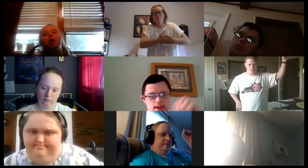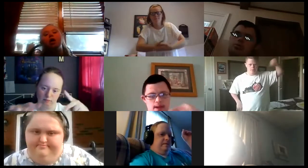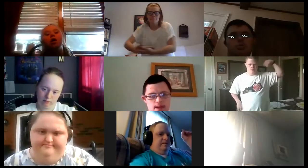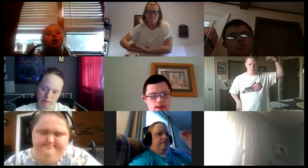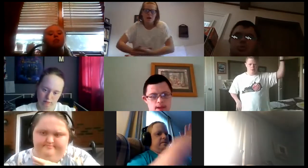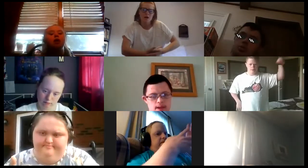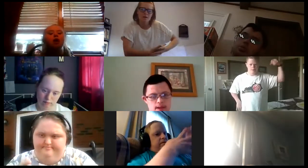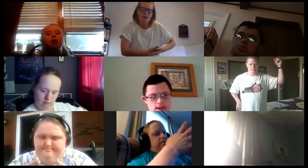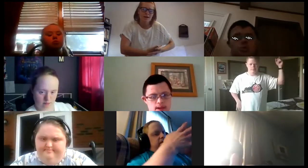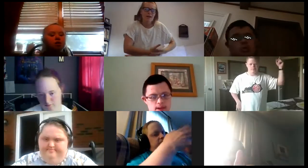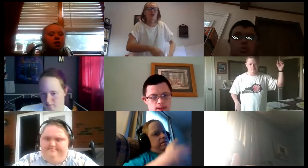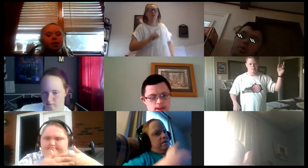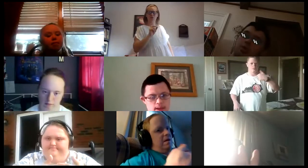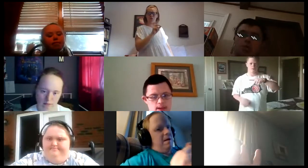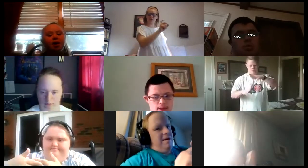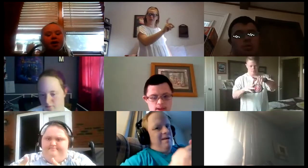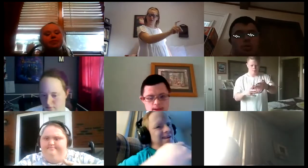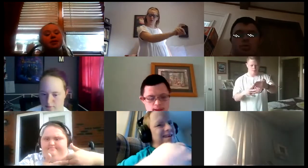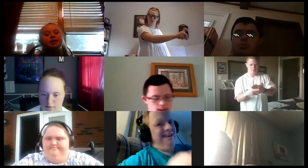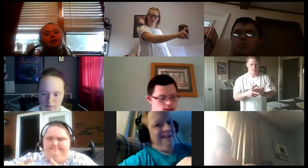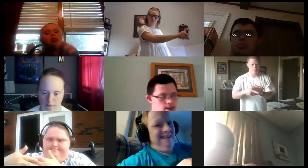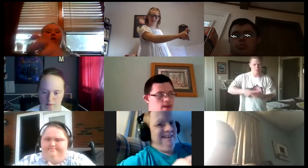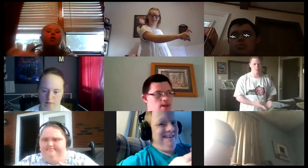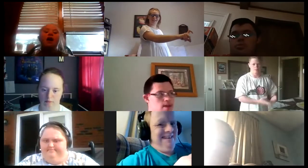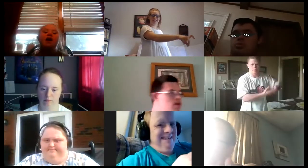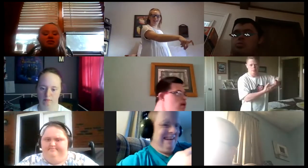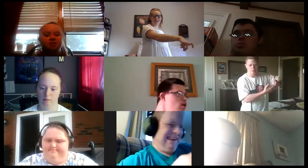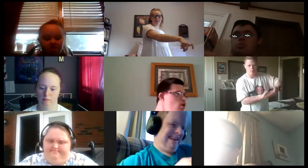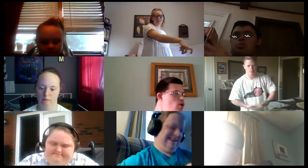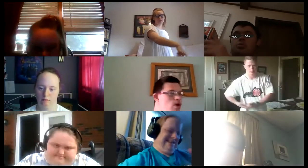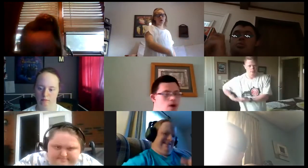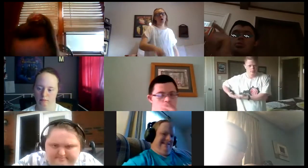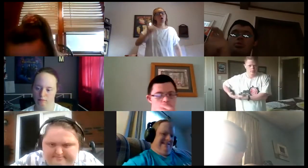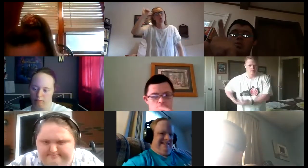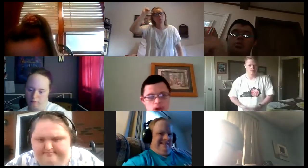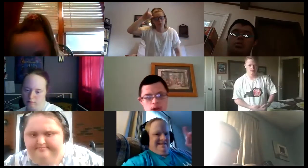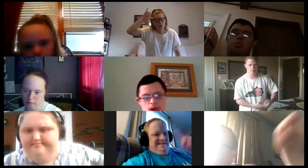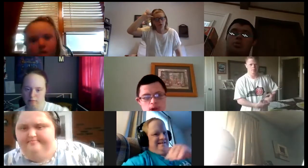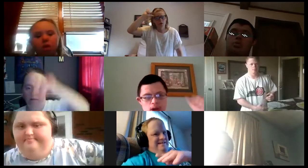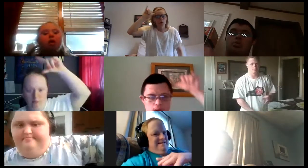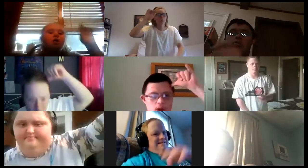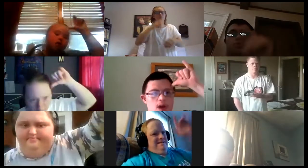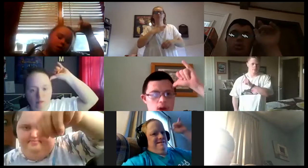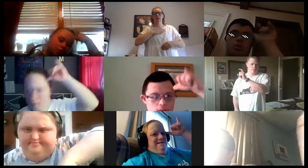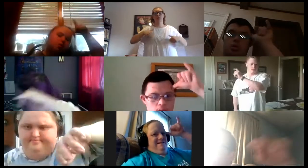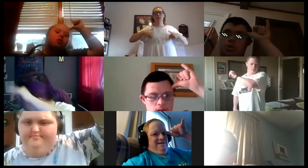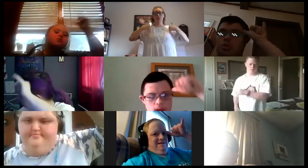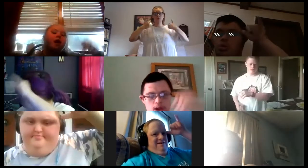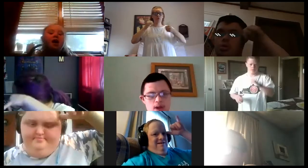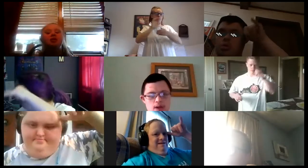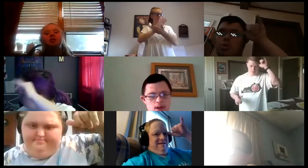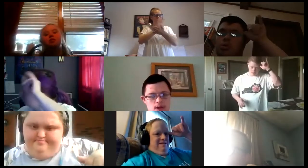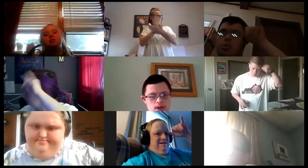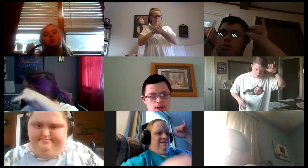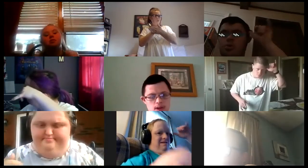i'm I see it in my face. going nasty. My life is a